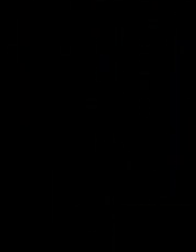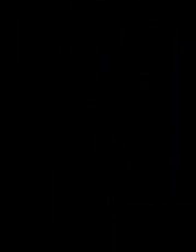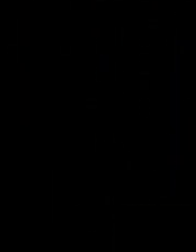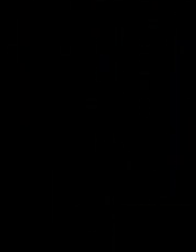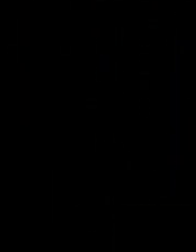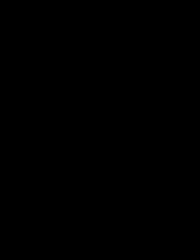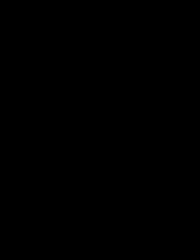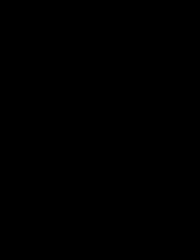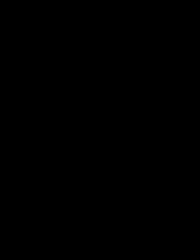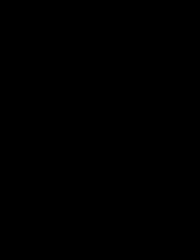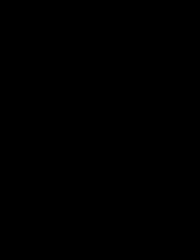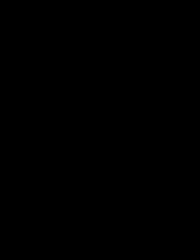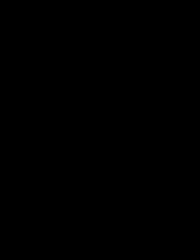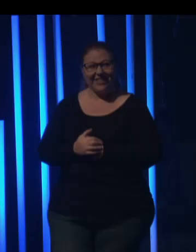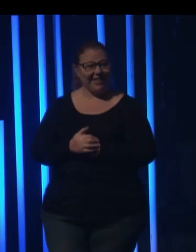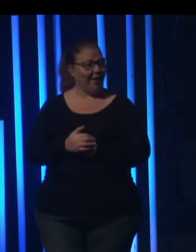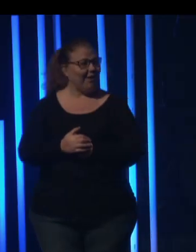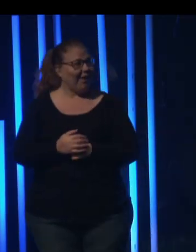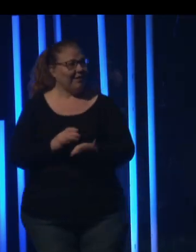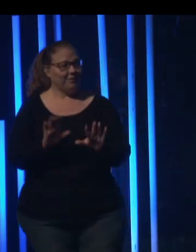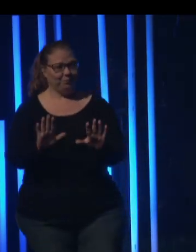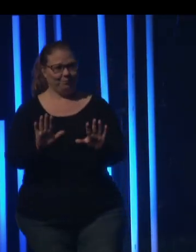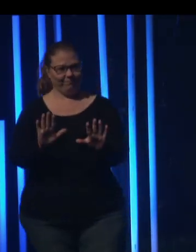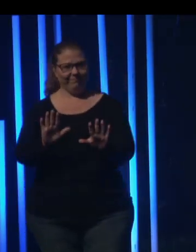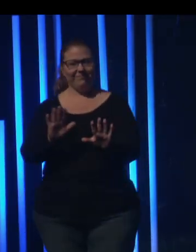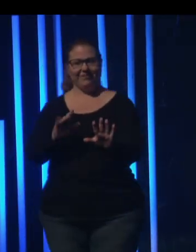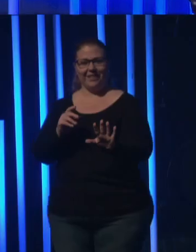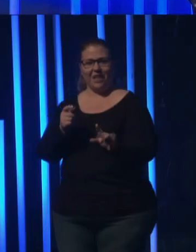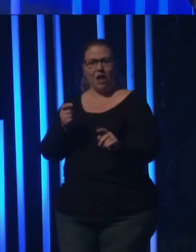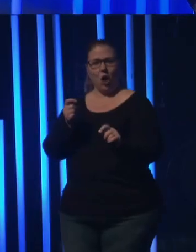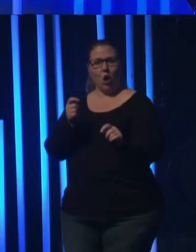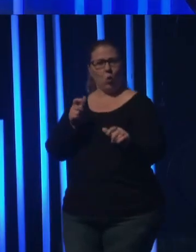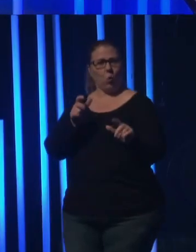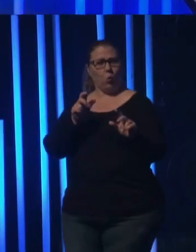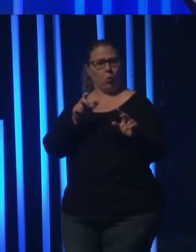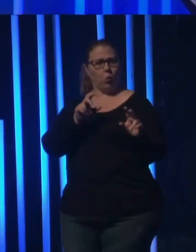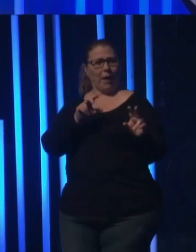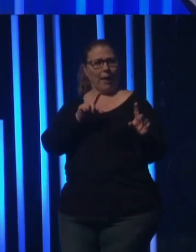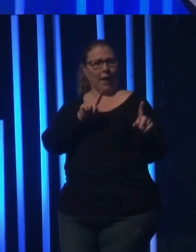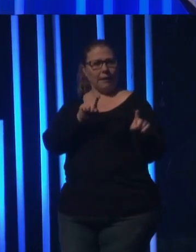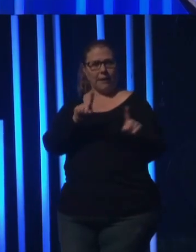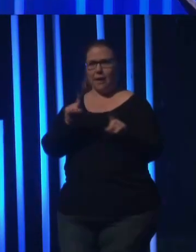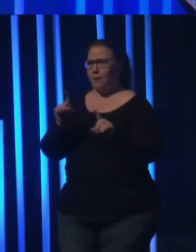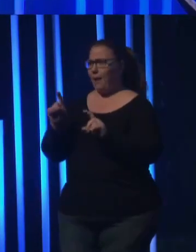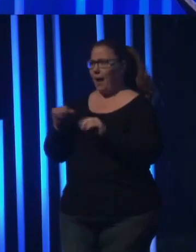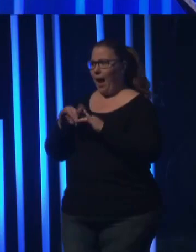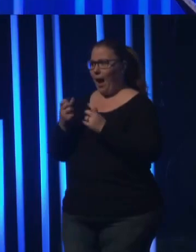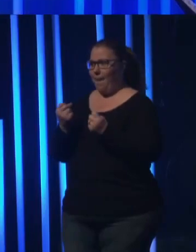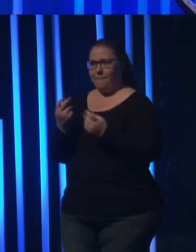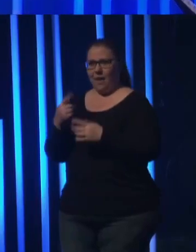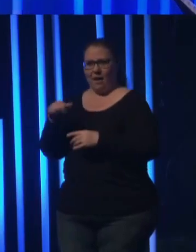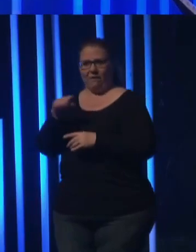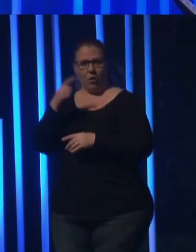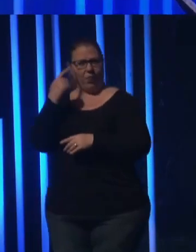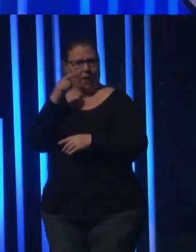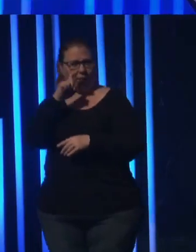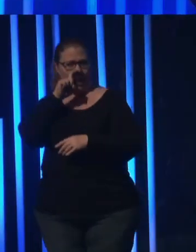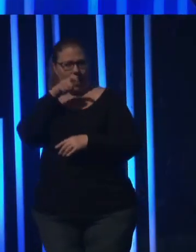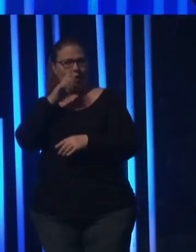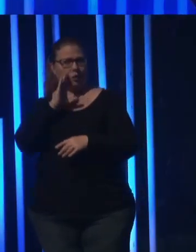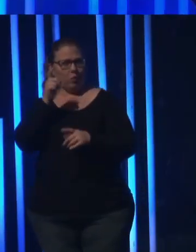Wow. So let me just, I want a quick assessment. How many of you think the Philadelphia Eagles will win